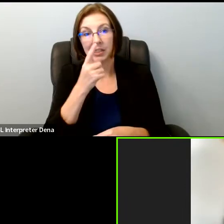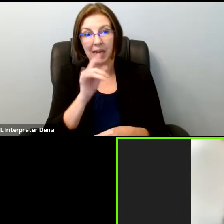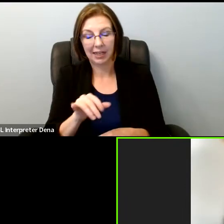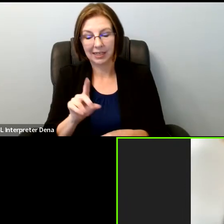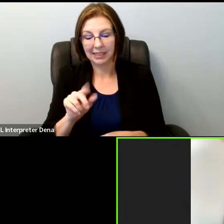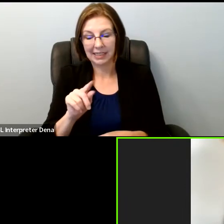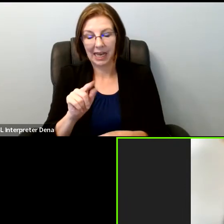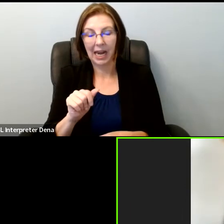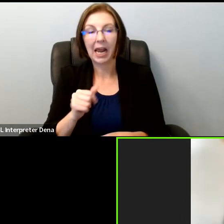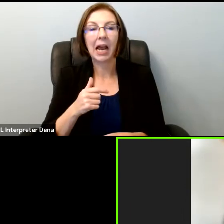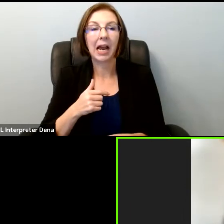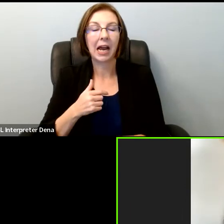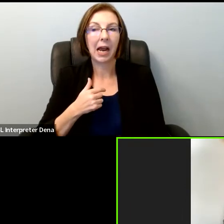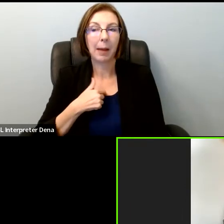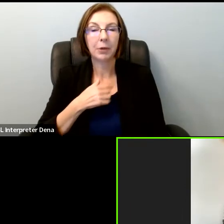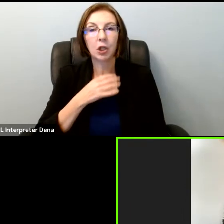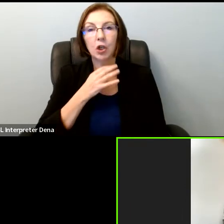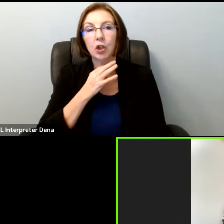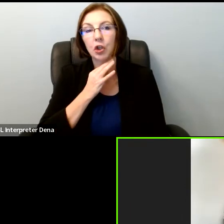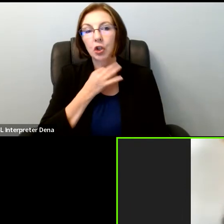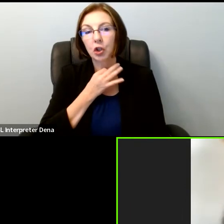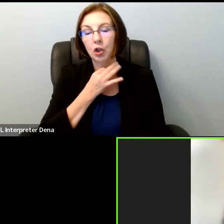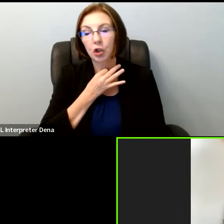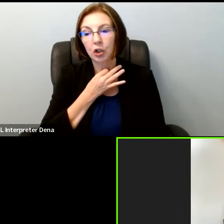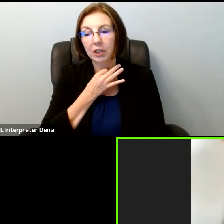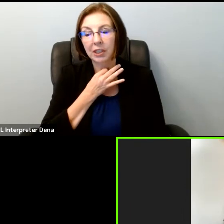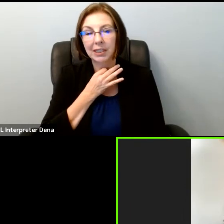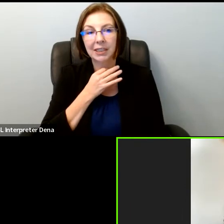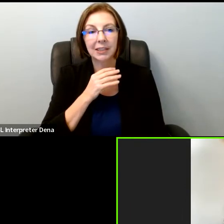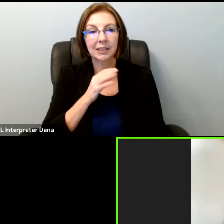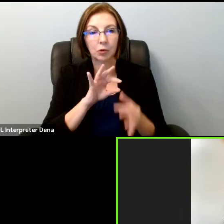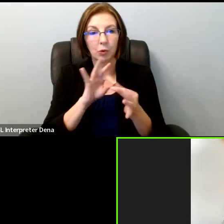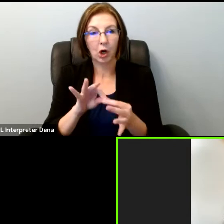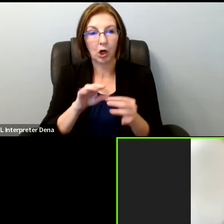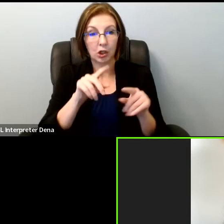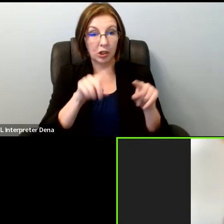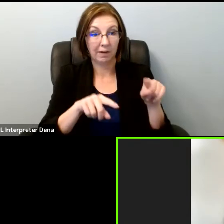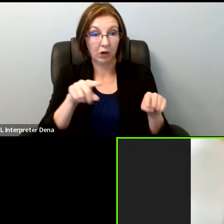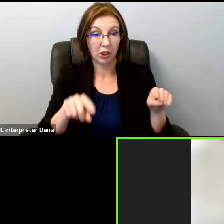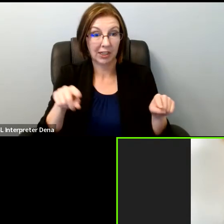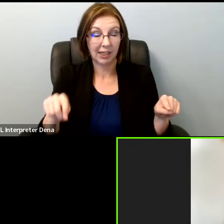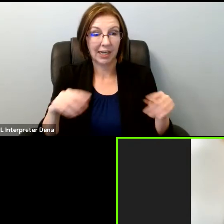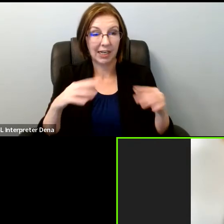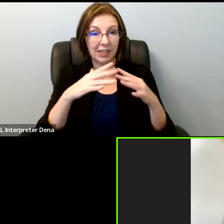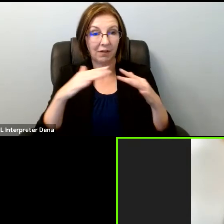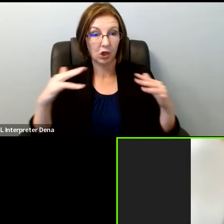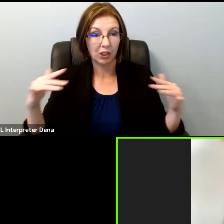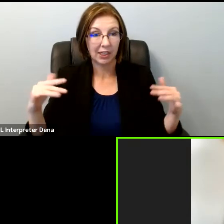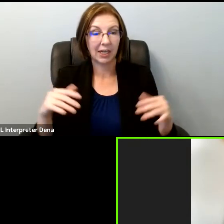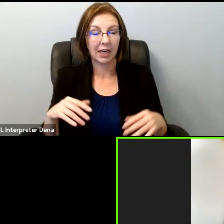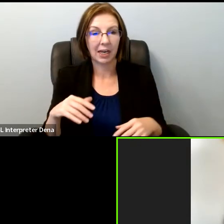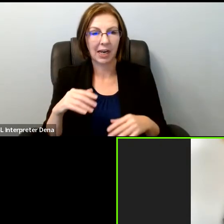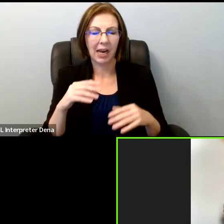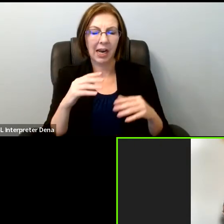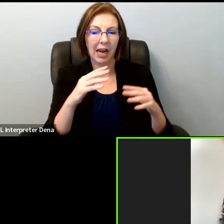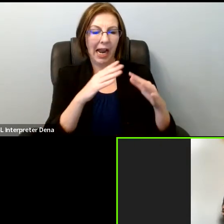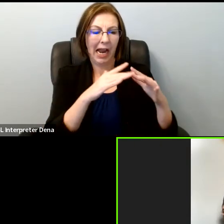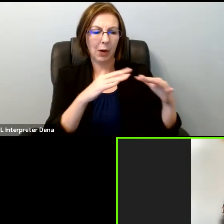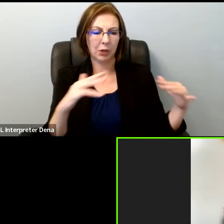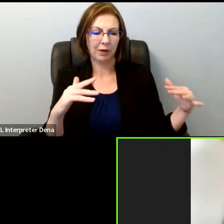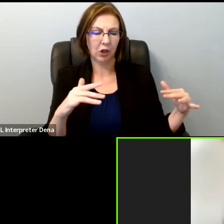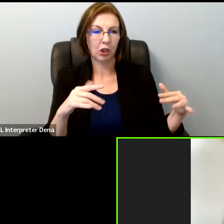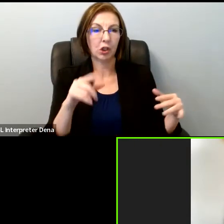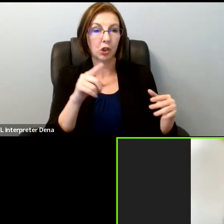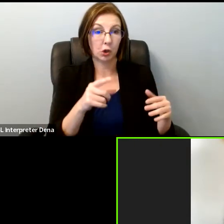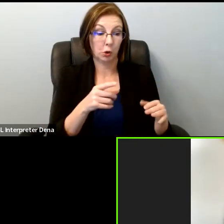just curious to know, in terms of diversity, how diverse has been, or how diverse you want to go